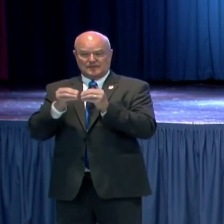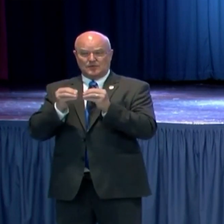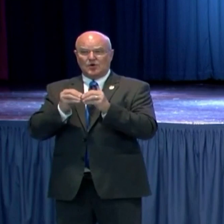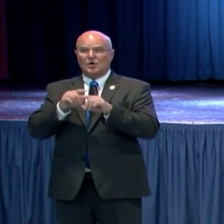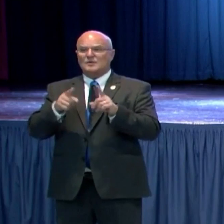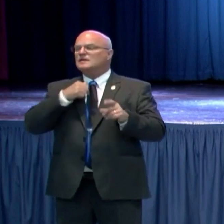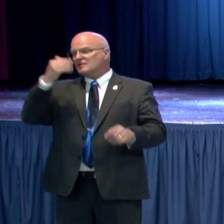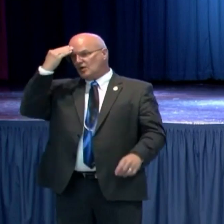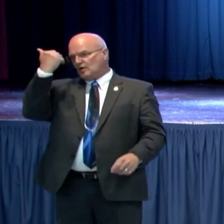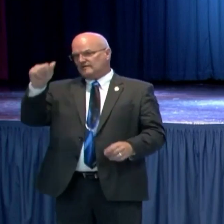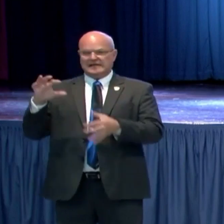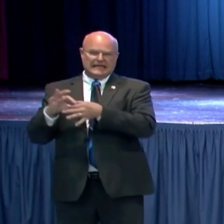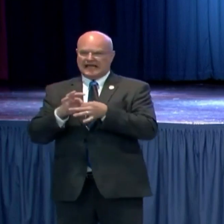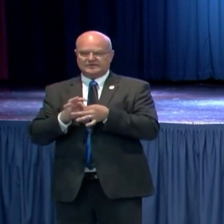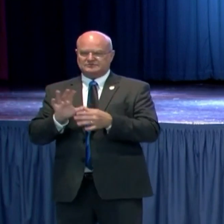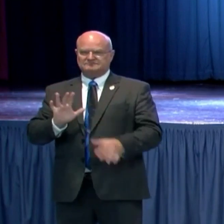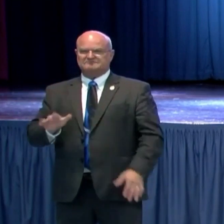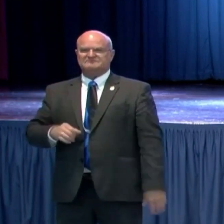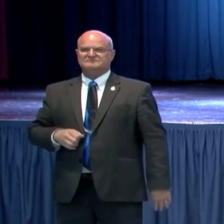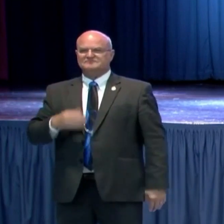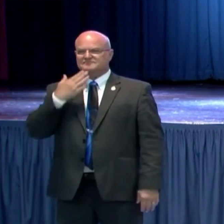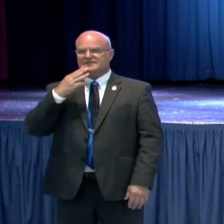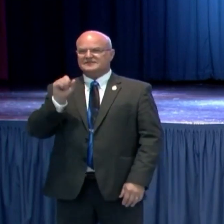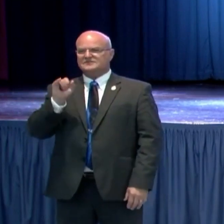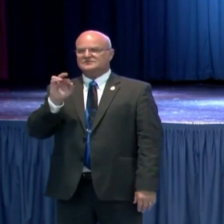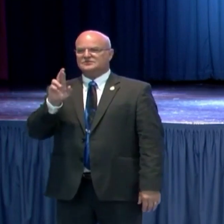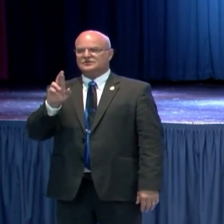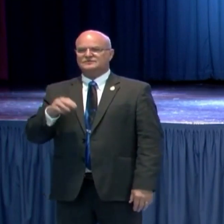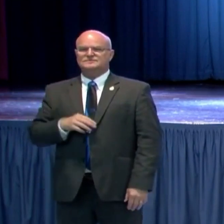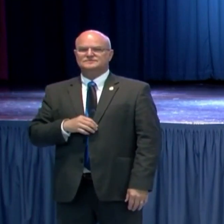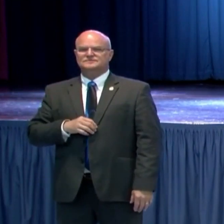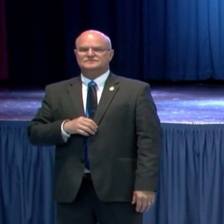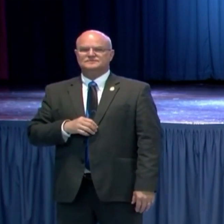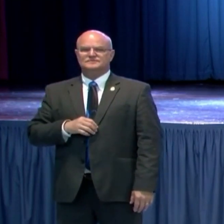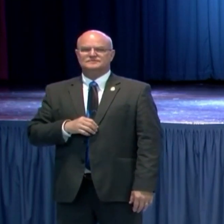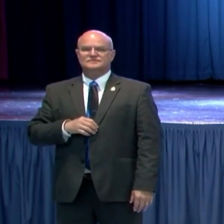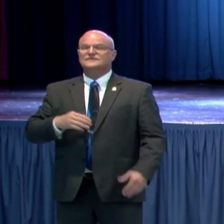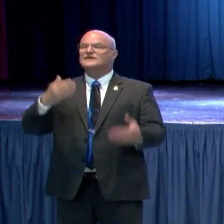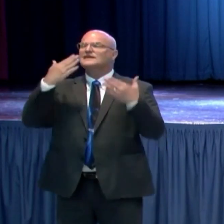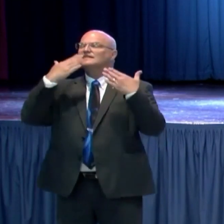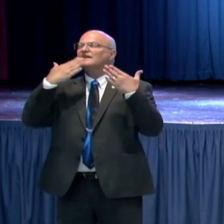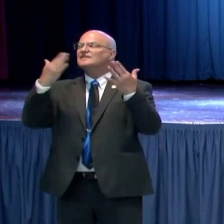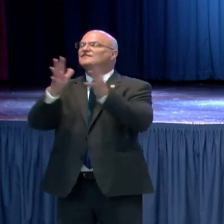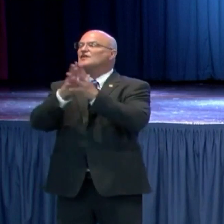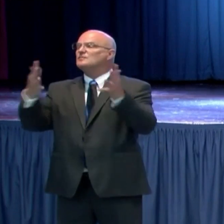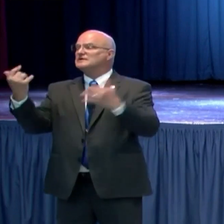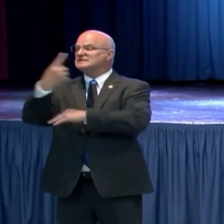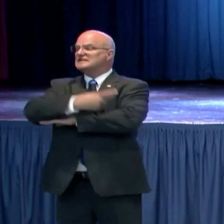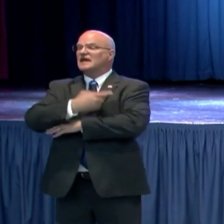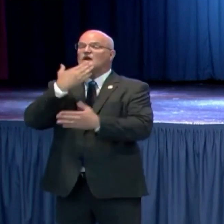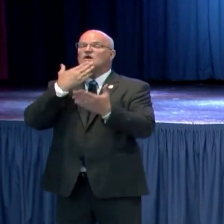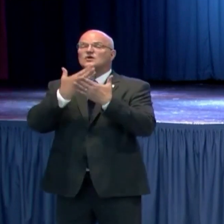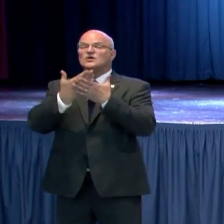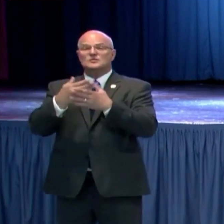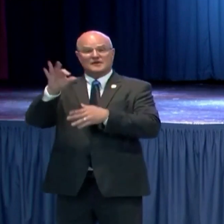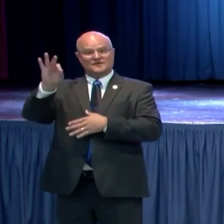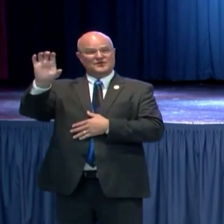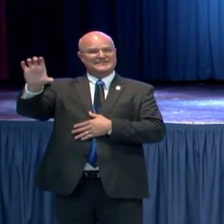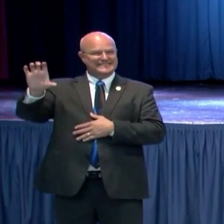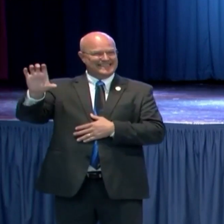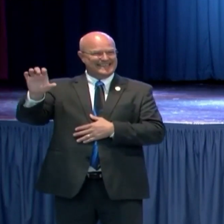further, but I'm not aware of any connection. Thank you, sir. All right, thank you all very much today. Great to be in Forest